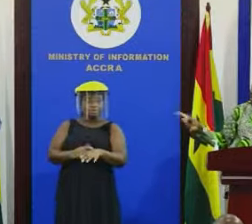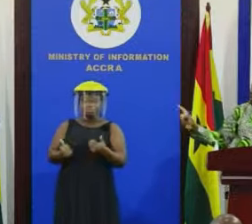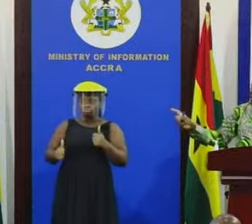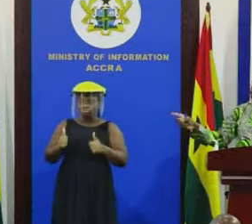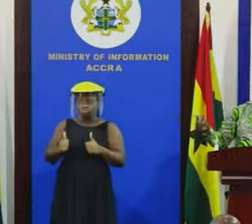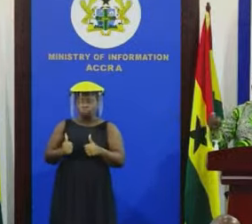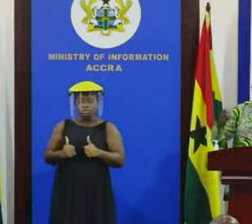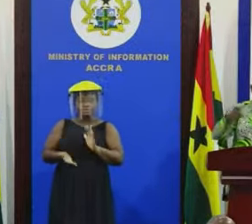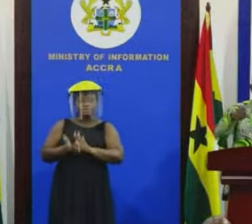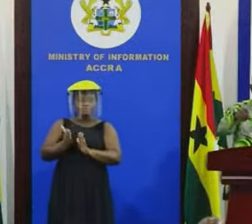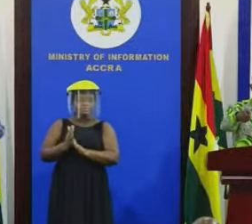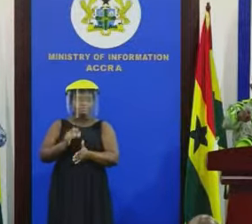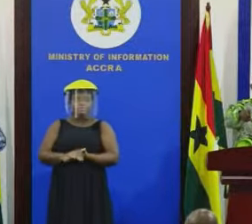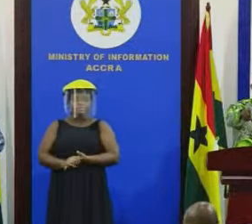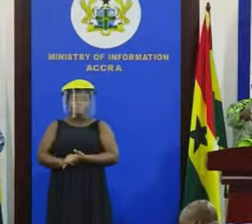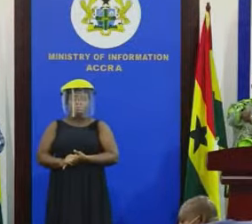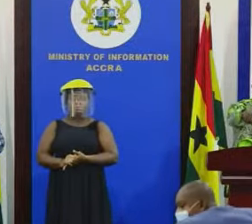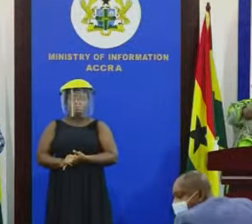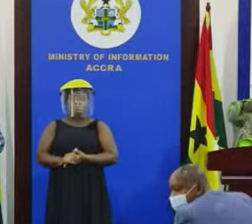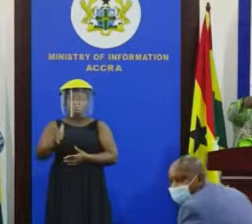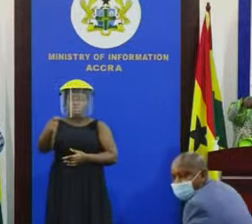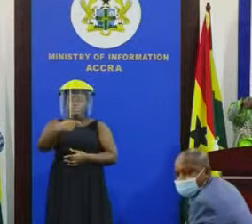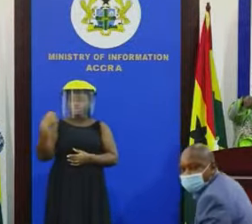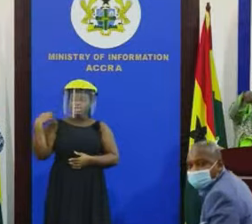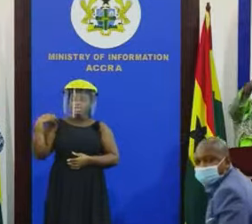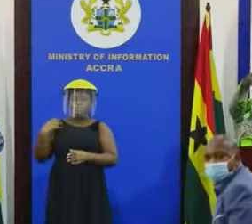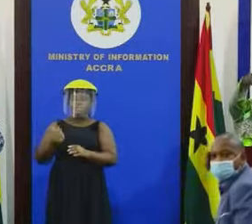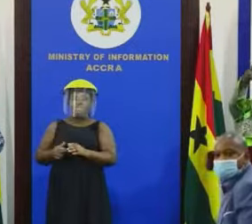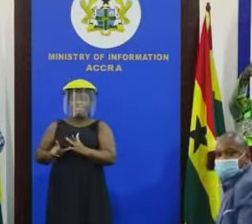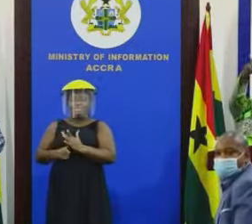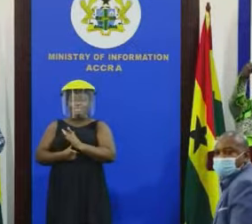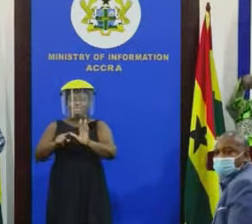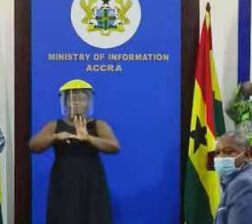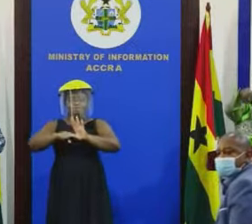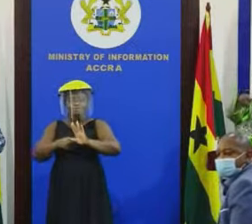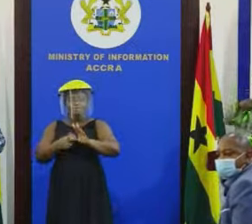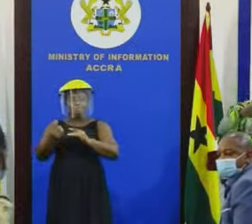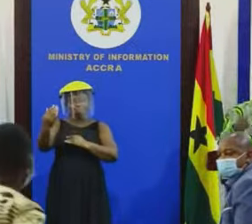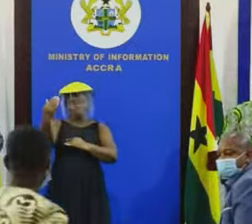If you can do that quickly and then... So let Captain do that and then I'll start off from the back and come forward. Yes, quickly.